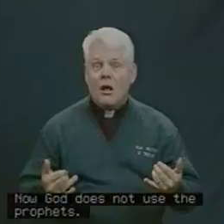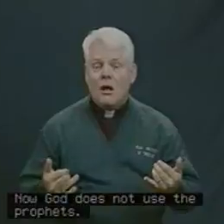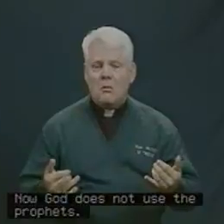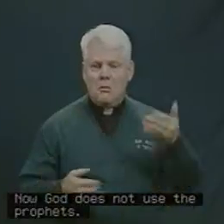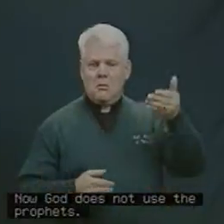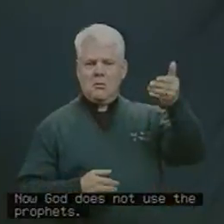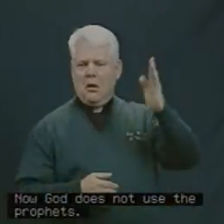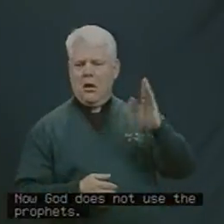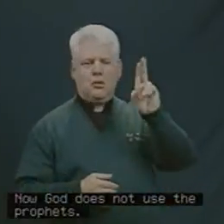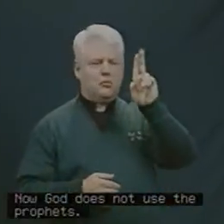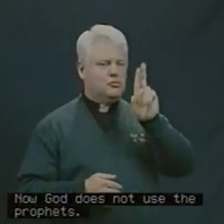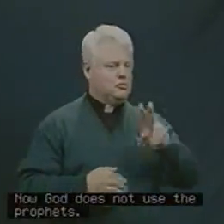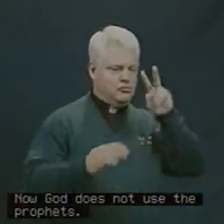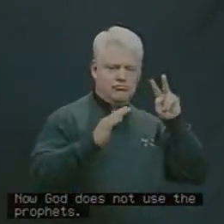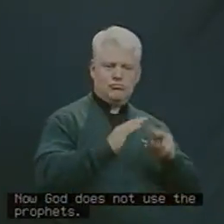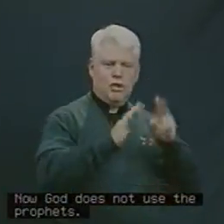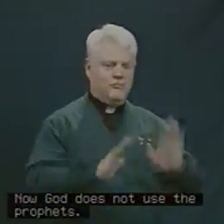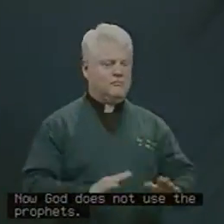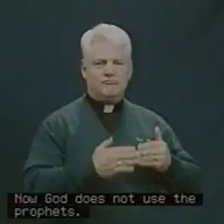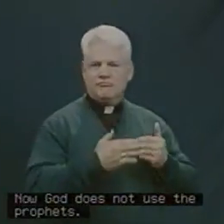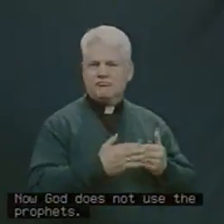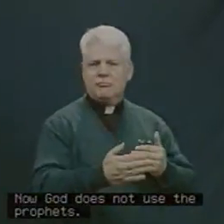Now, God does not use the prophets.